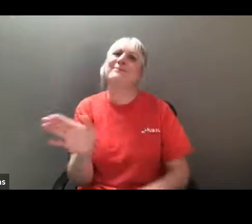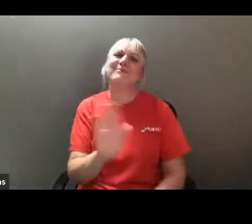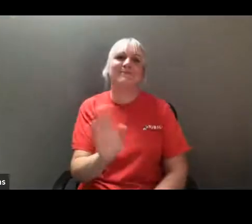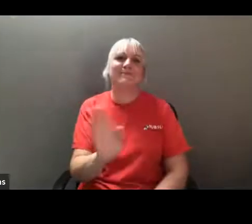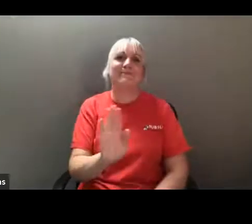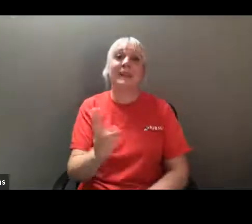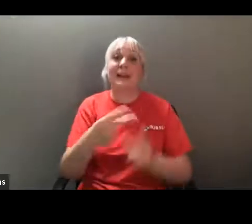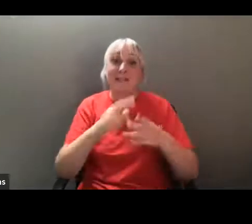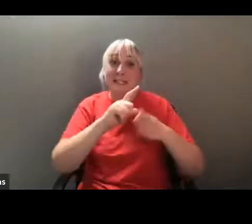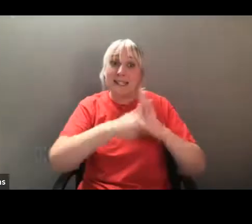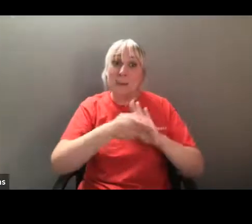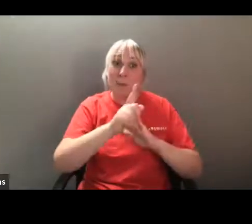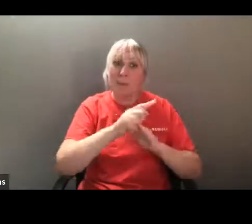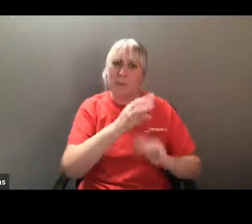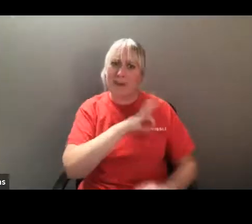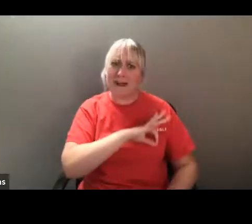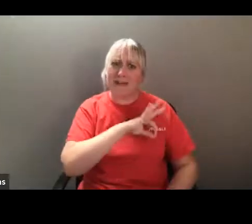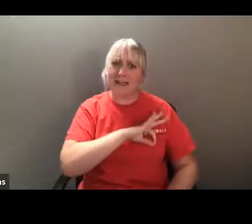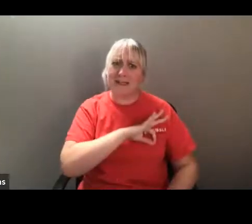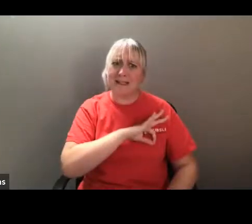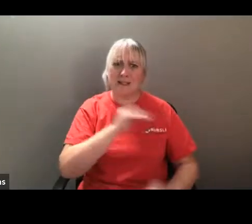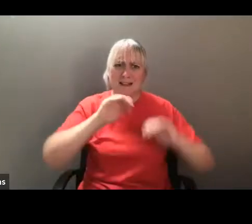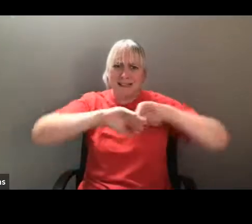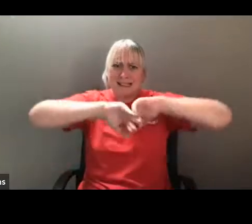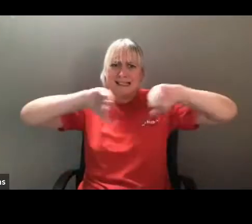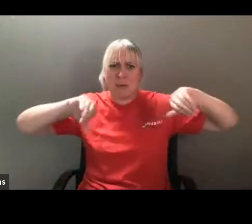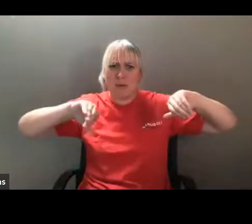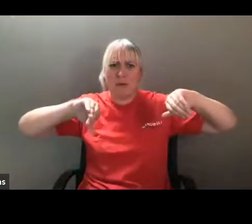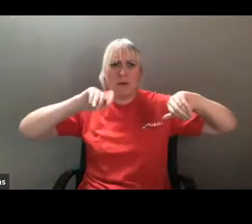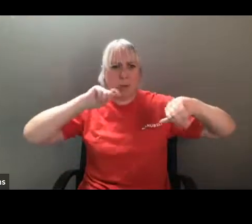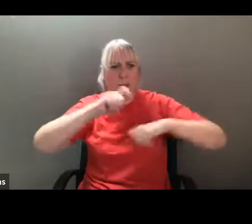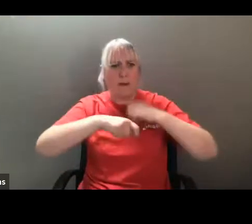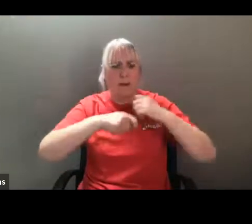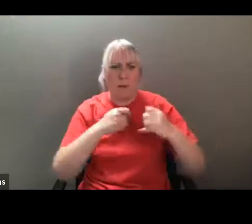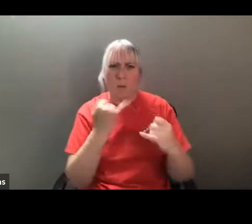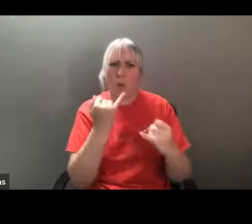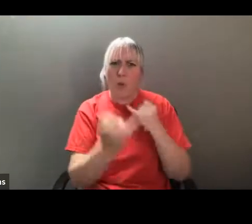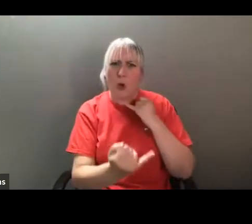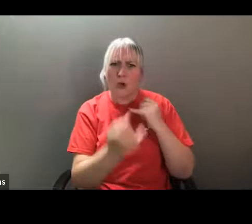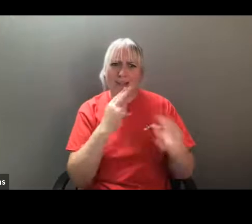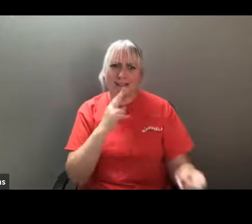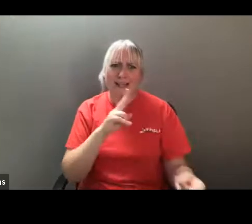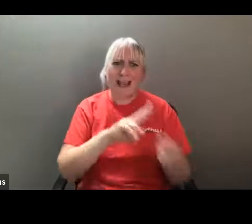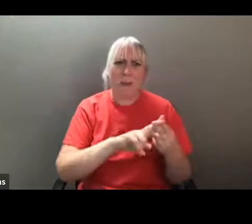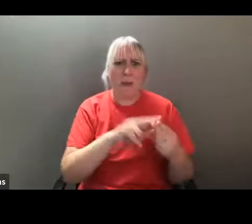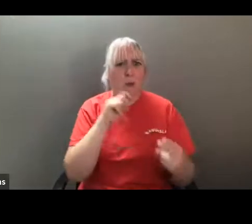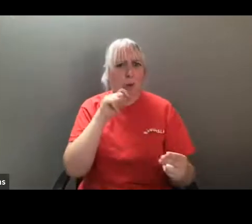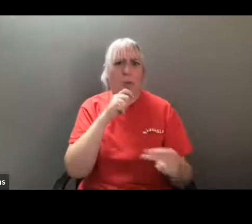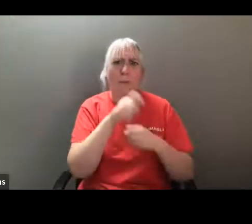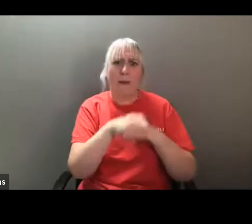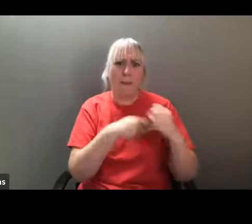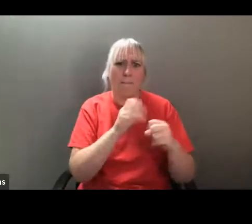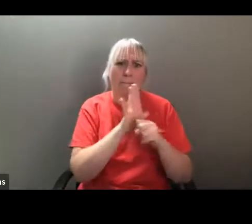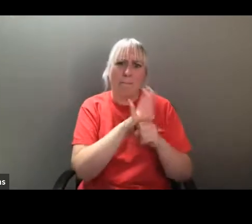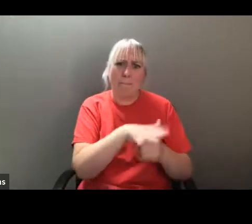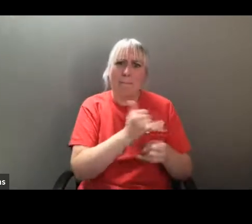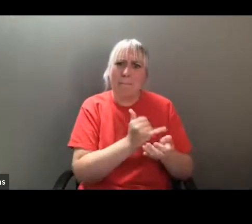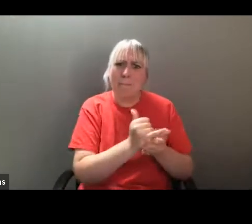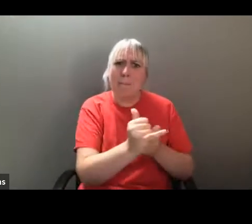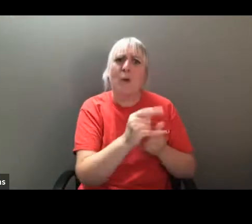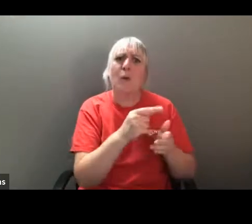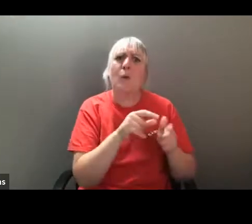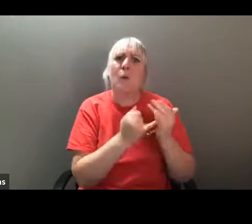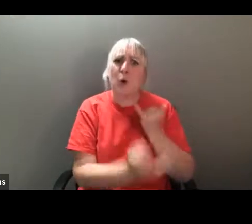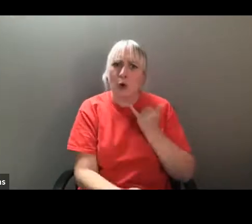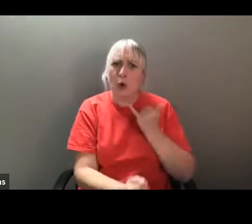everyone else's, isn't that potential for a greater stigmatization? The think tank Compass did simulations for what a full